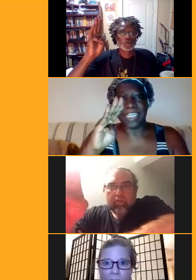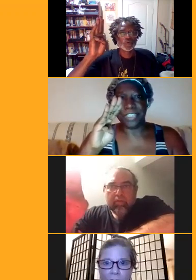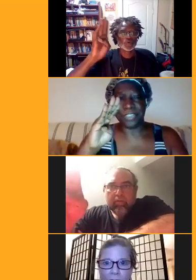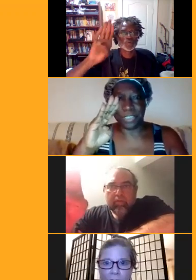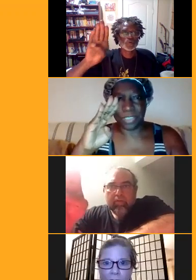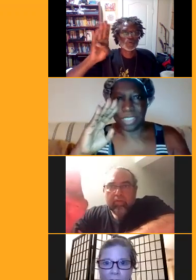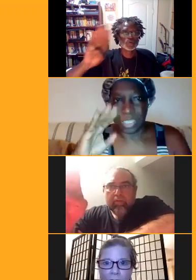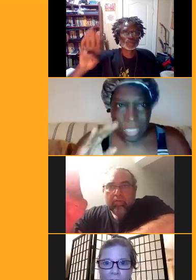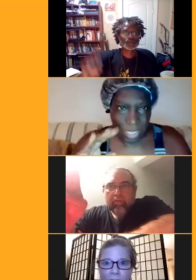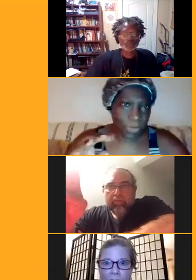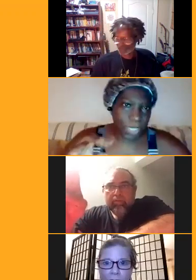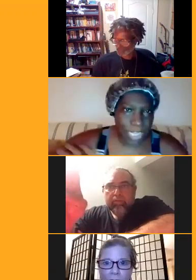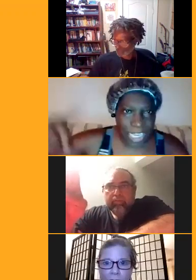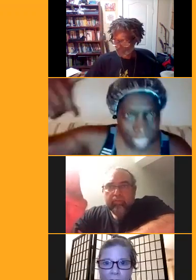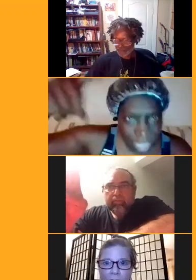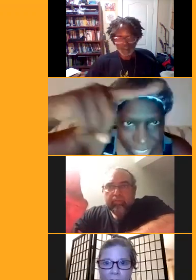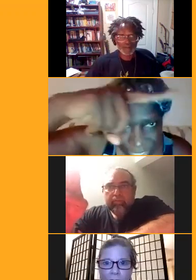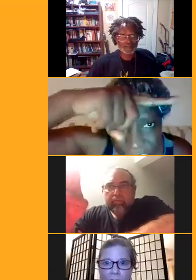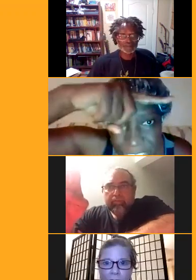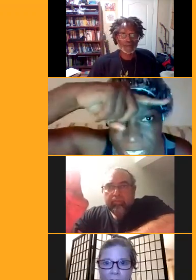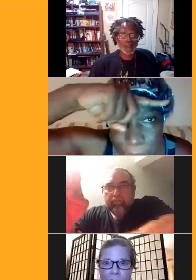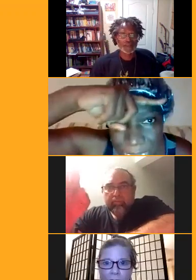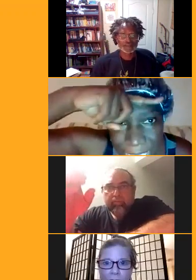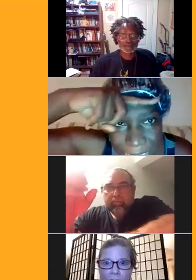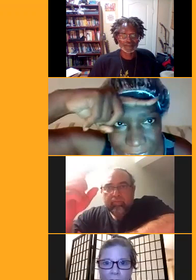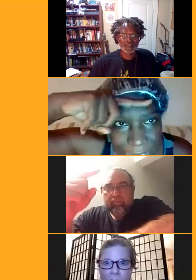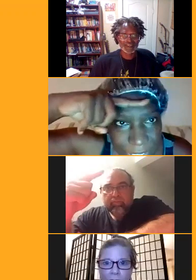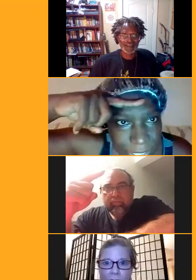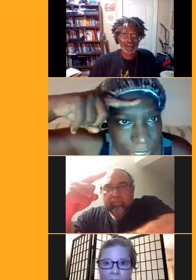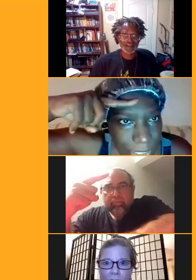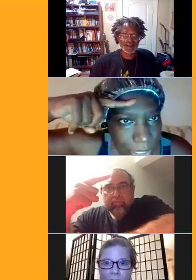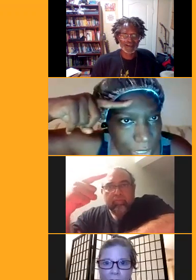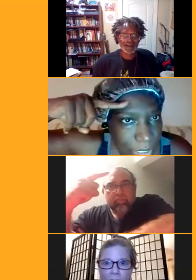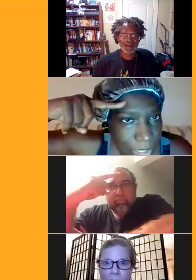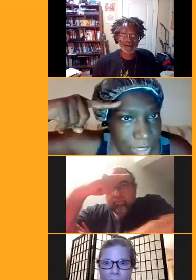Black, here we go again. This is black,